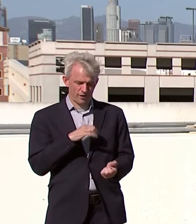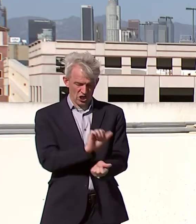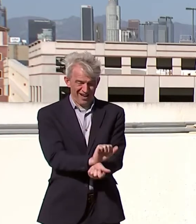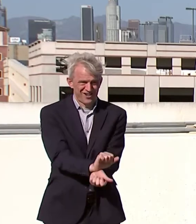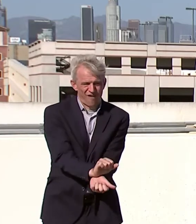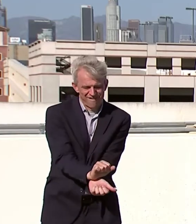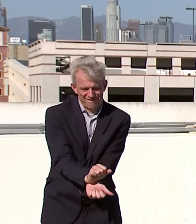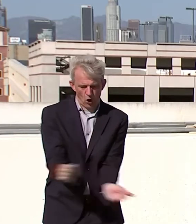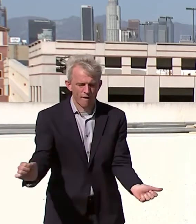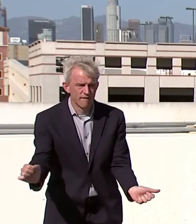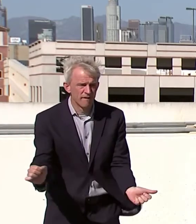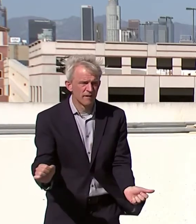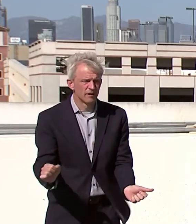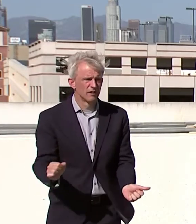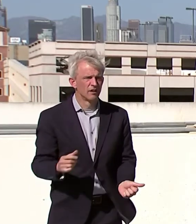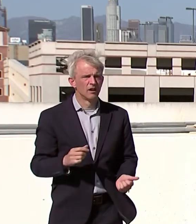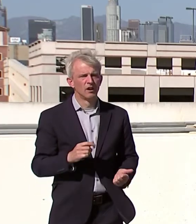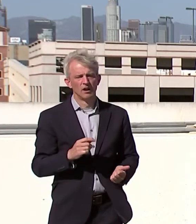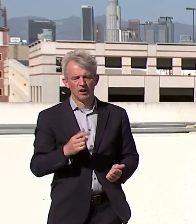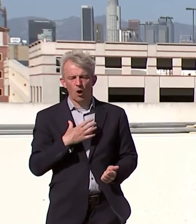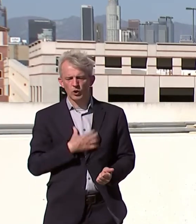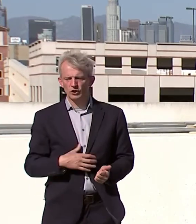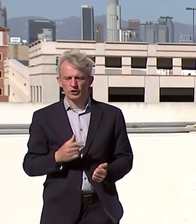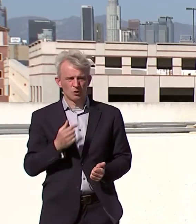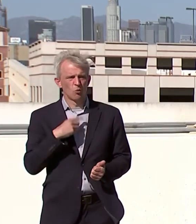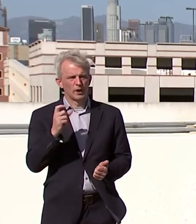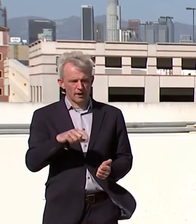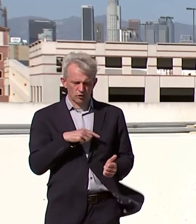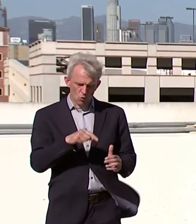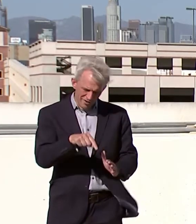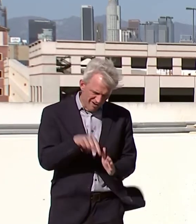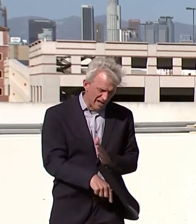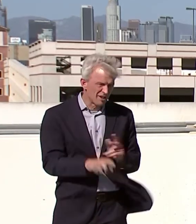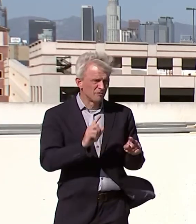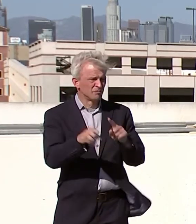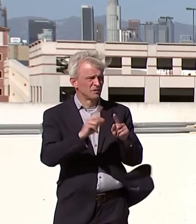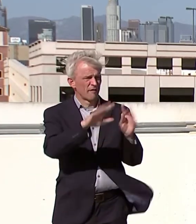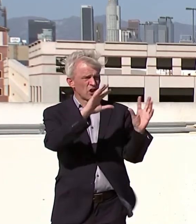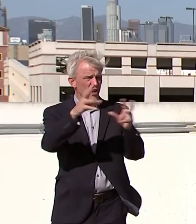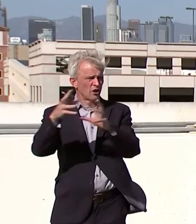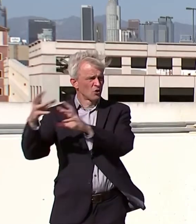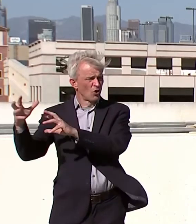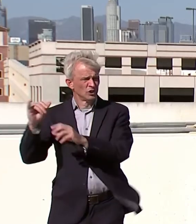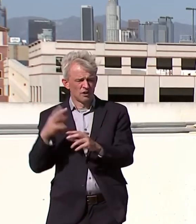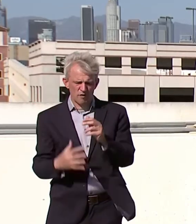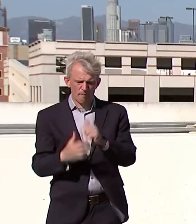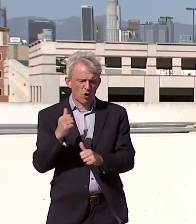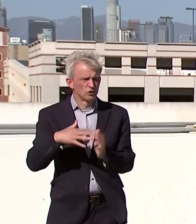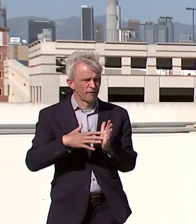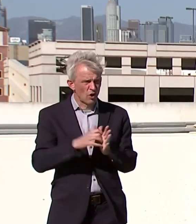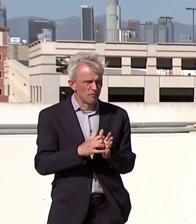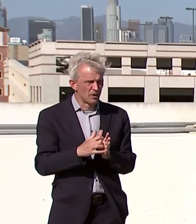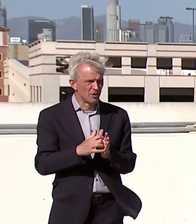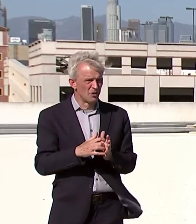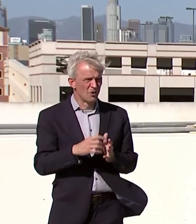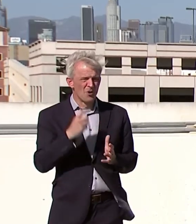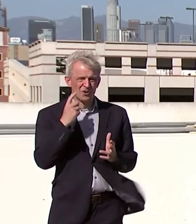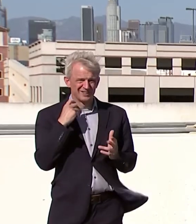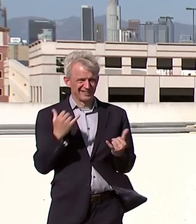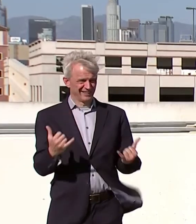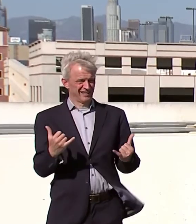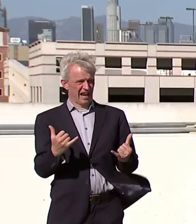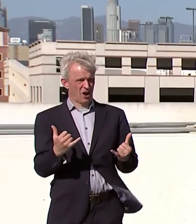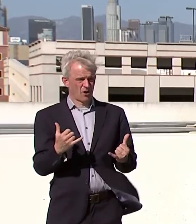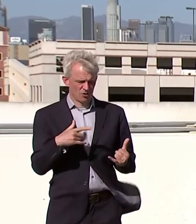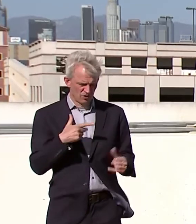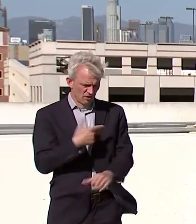I listen very carefully to Dr. Frere. I do think we need to go deep into different categories of the most vulnerable. And we're just starting, remember, a lot of people with medical vulnerabilities,